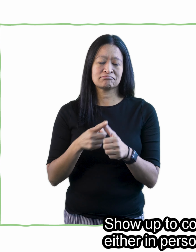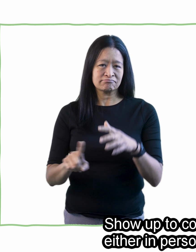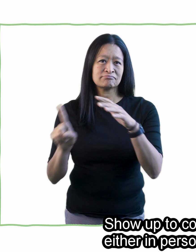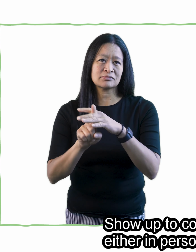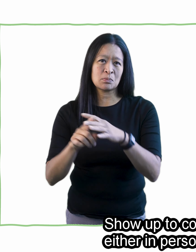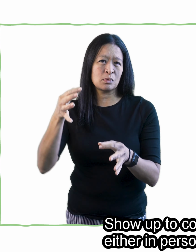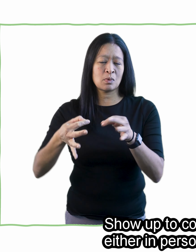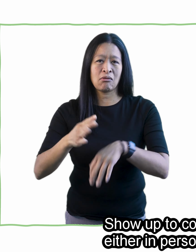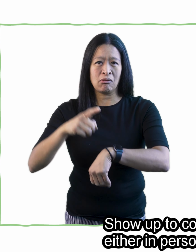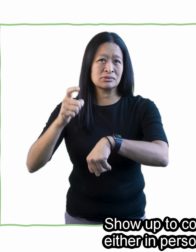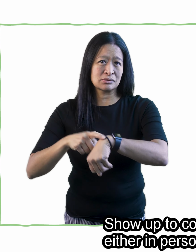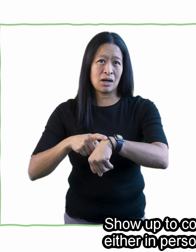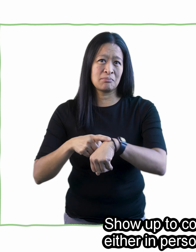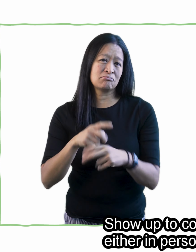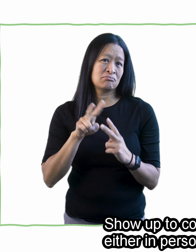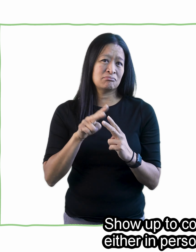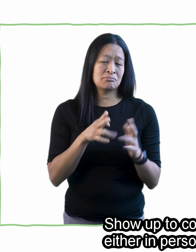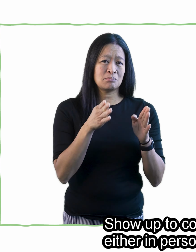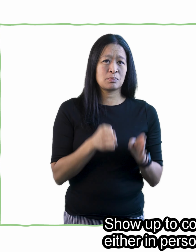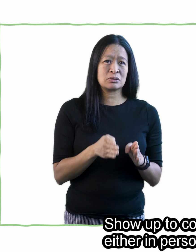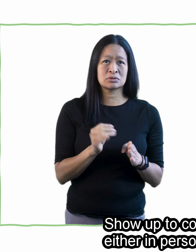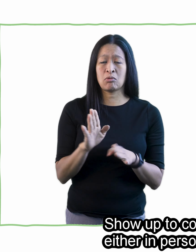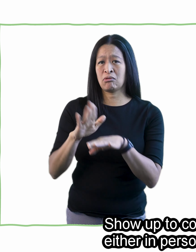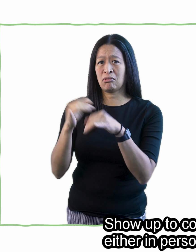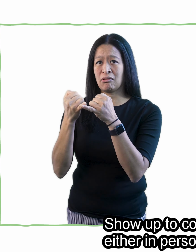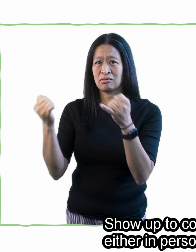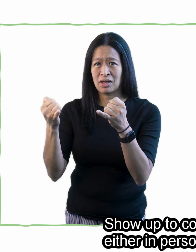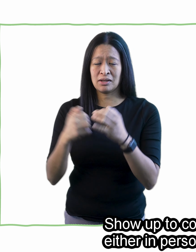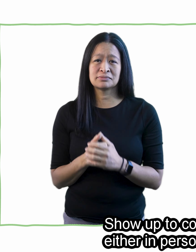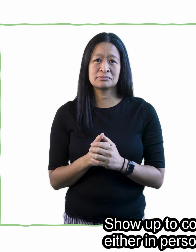Show up to court on time, either in person or online.